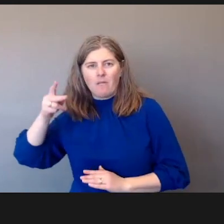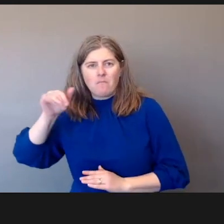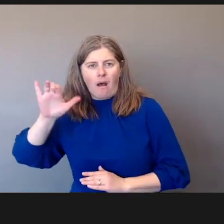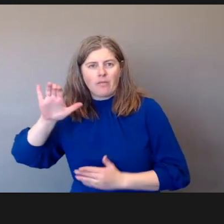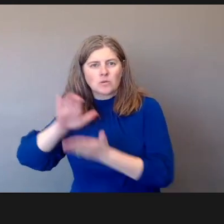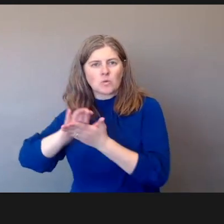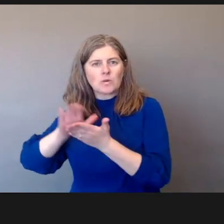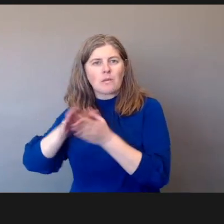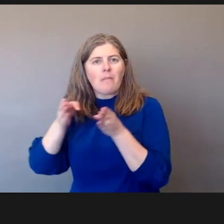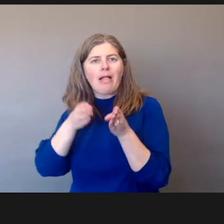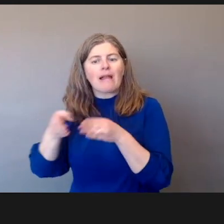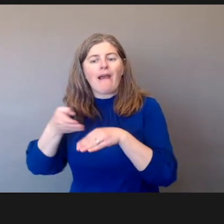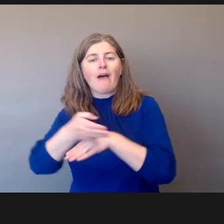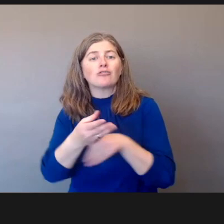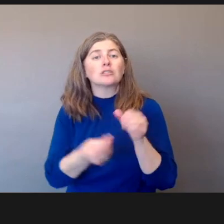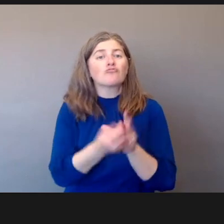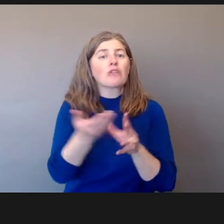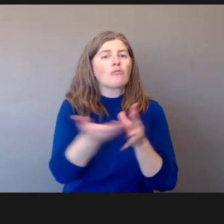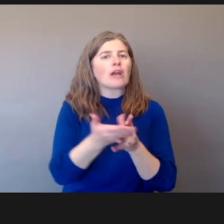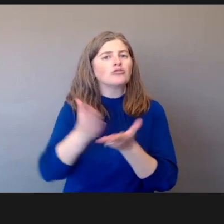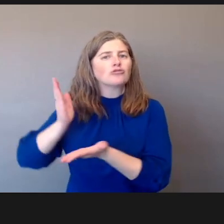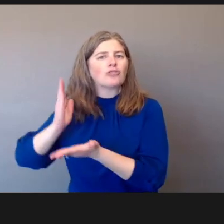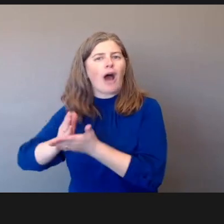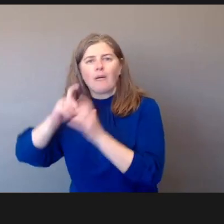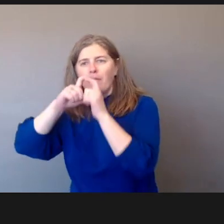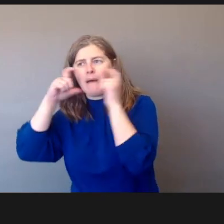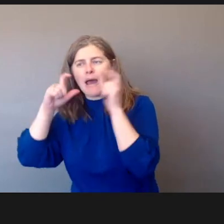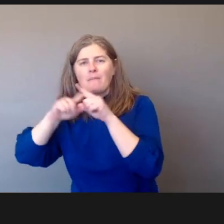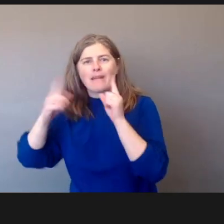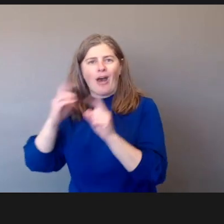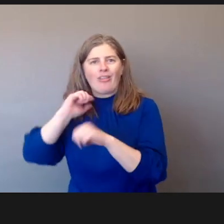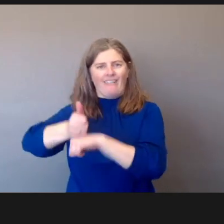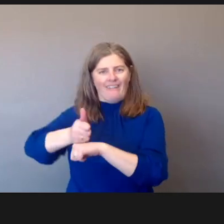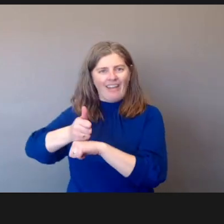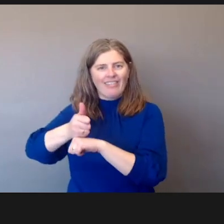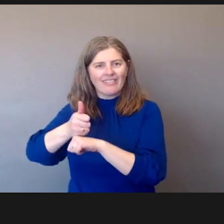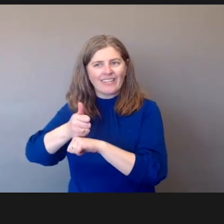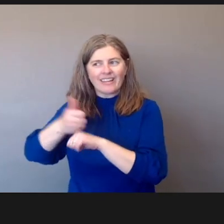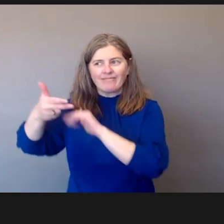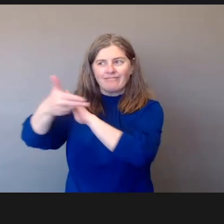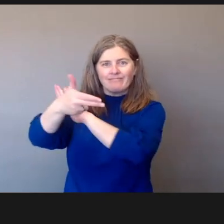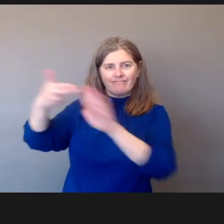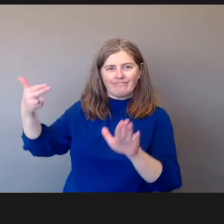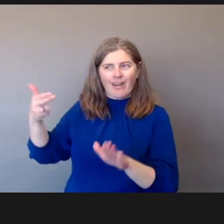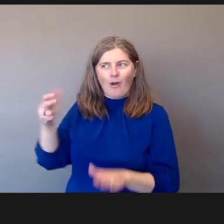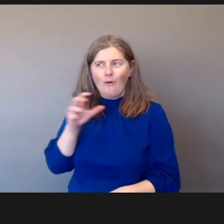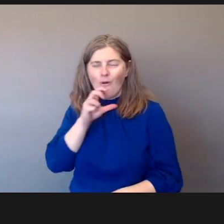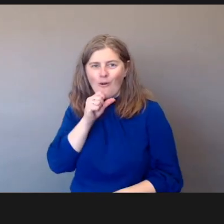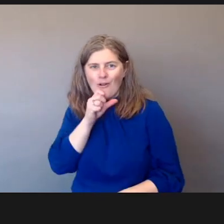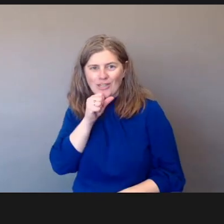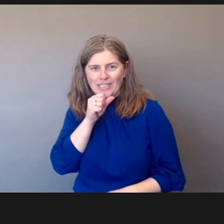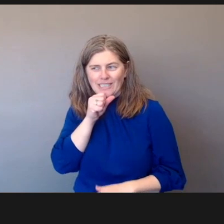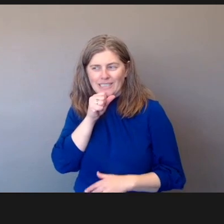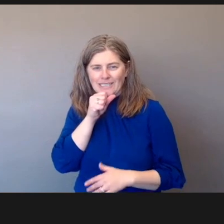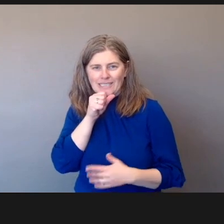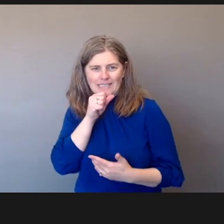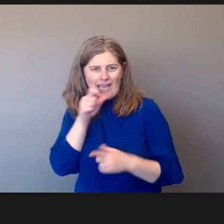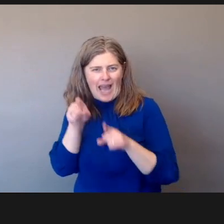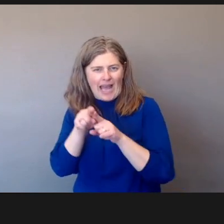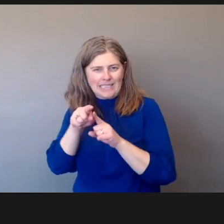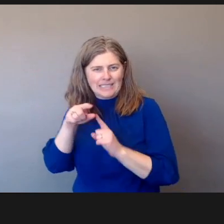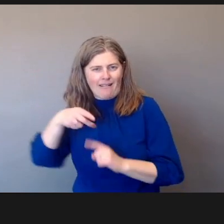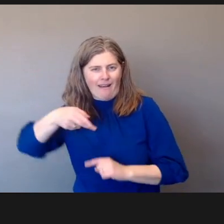mandates after spring break, but now they are in a county categorized as, we are in a county categorized as